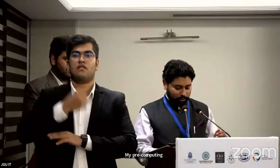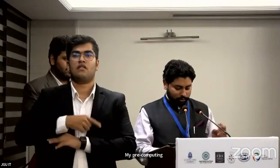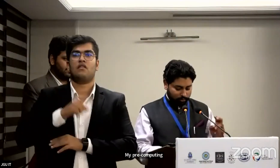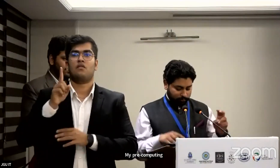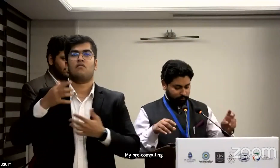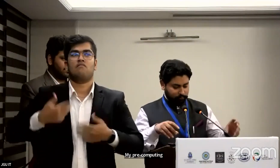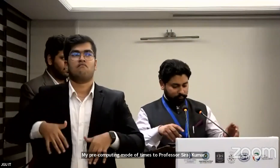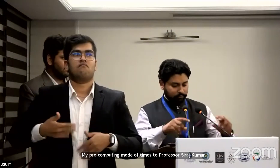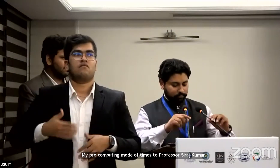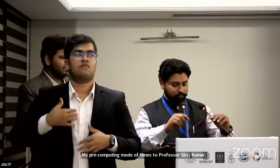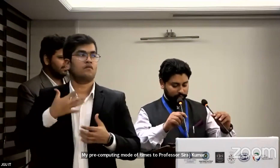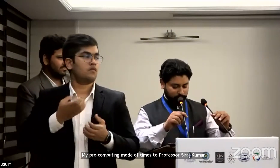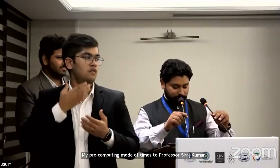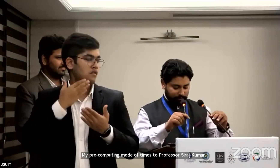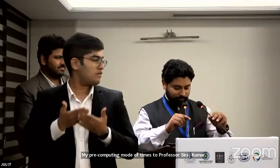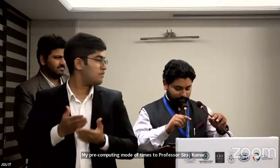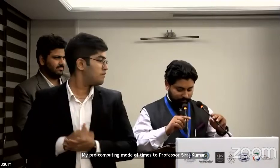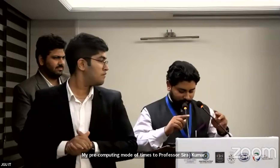for